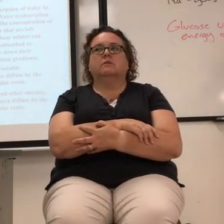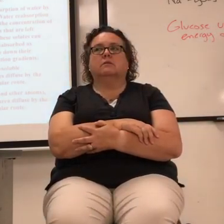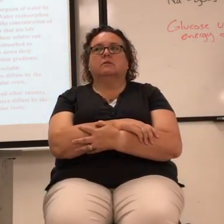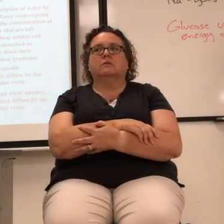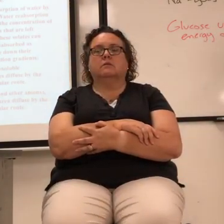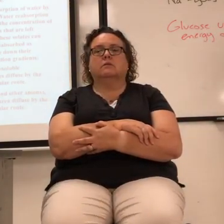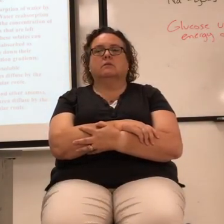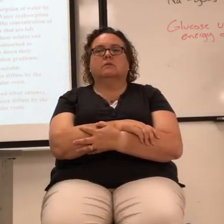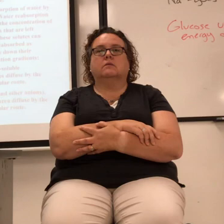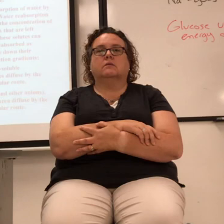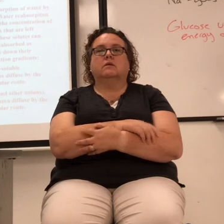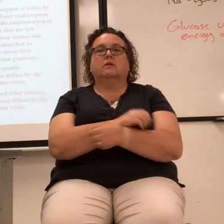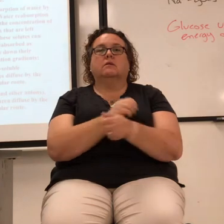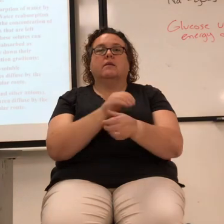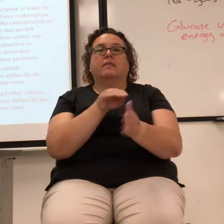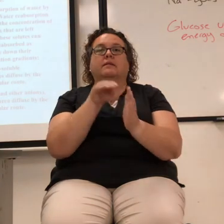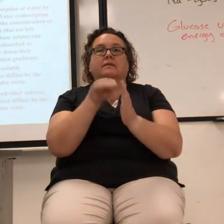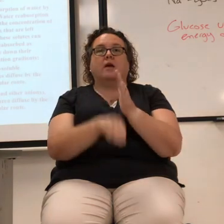of sodium